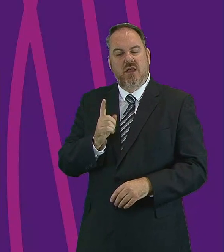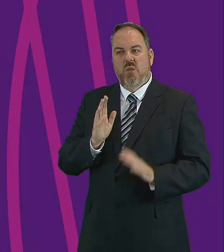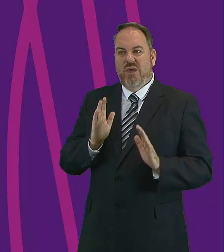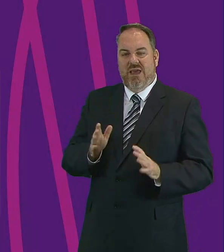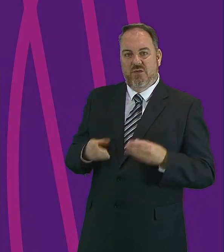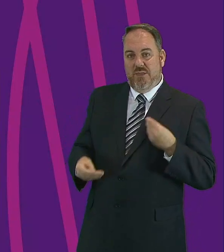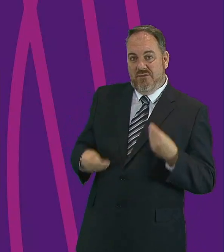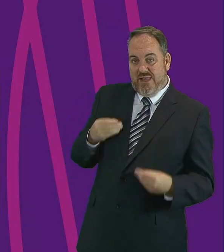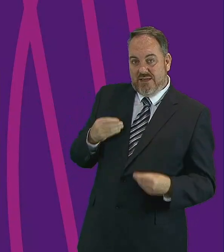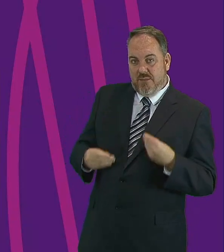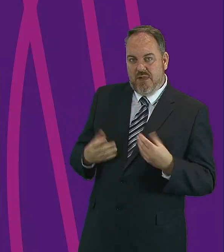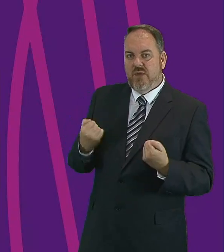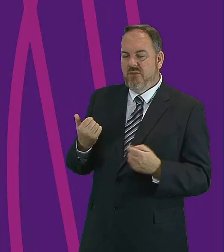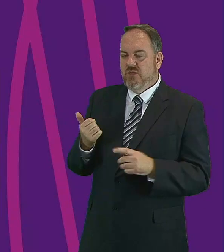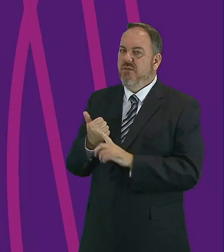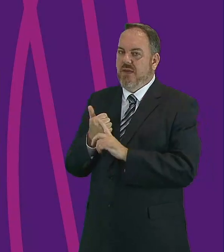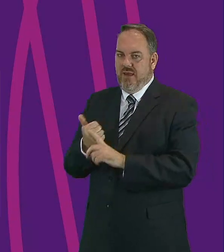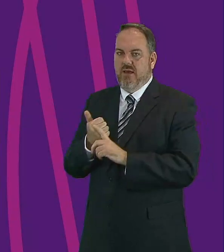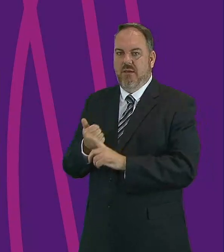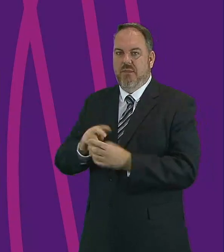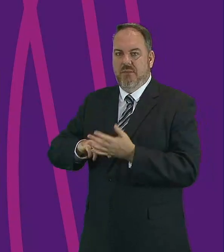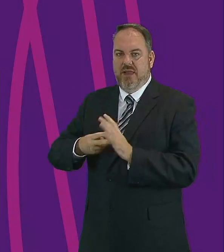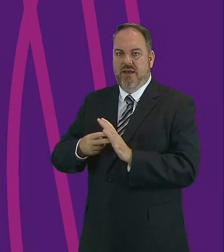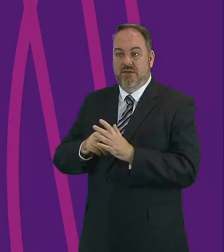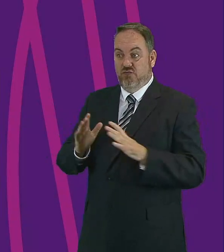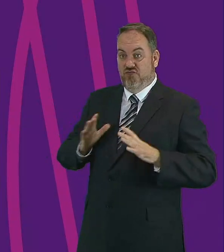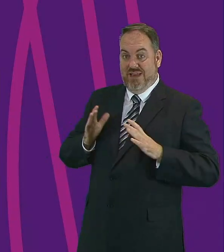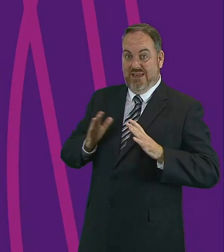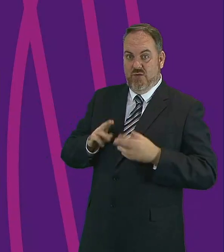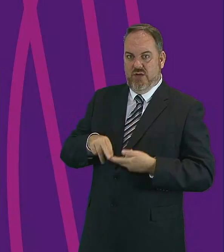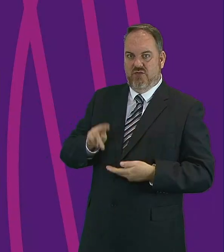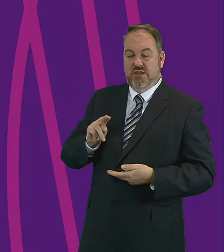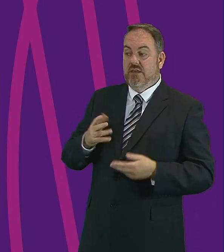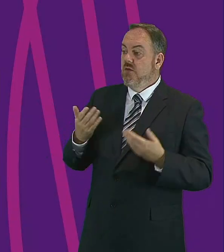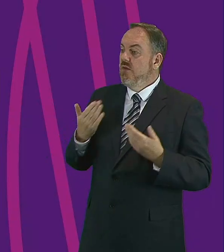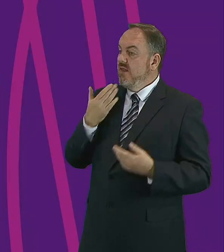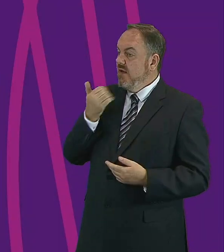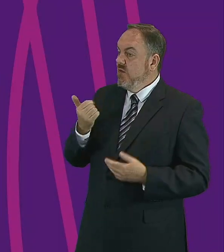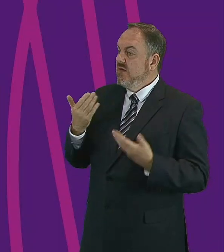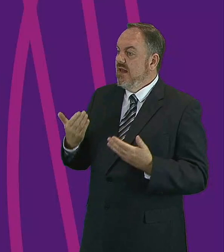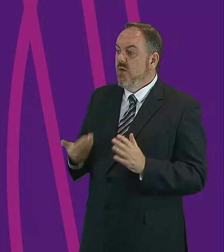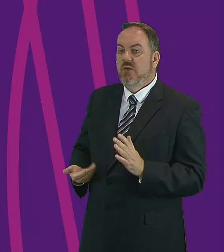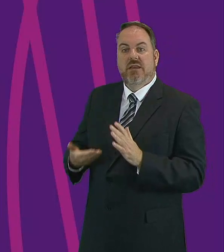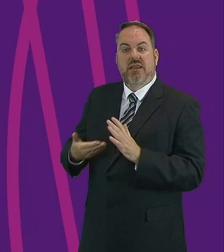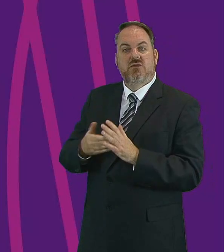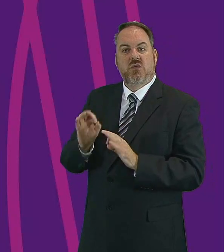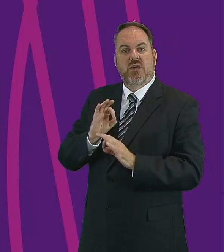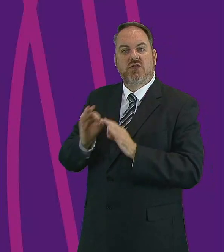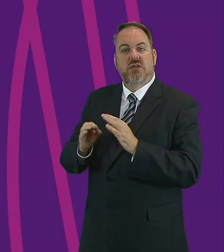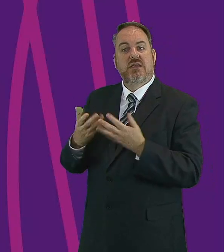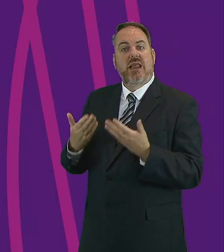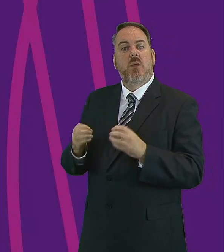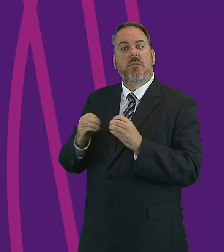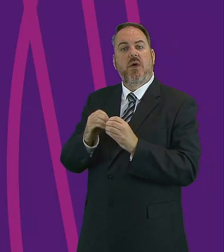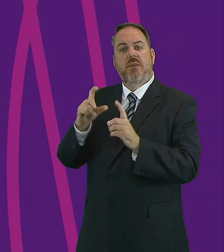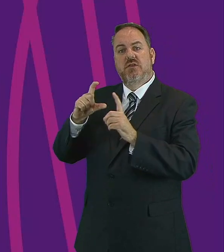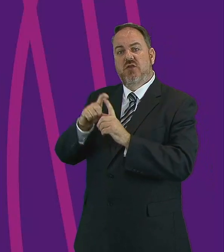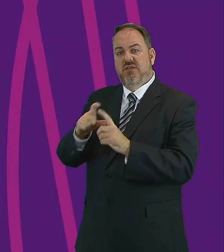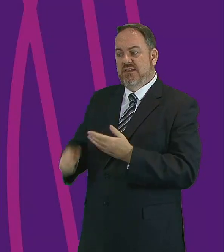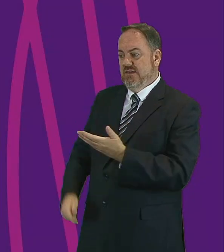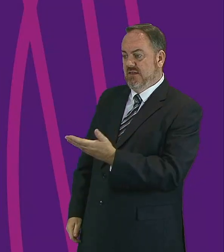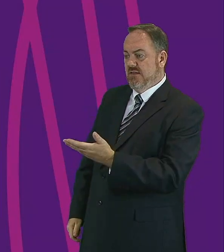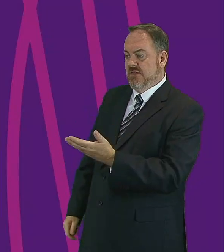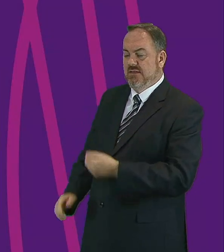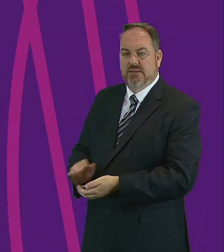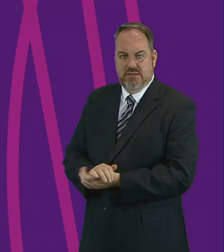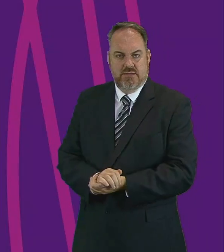that's what we are committed to doing. Thank you. Move to open supplementaries. Bob Doris to be followed by Liz Smith.